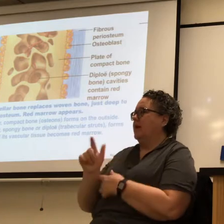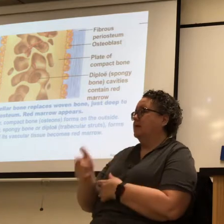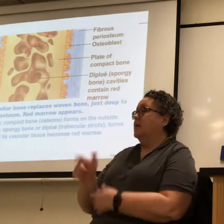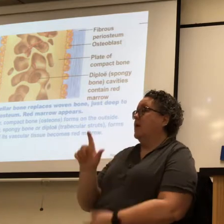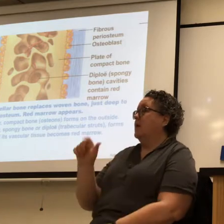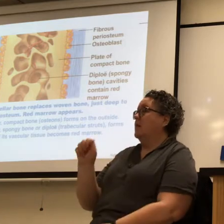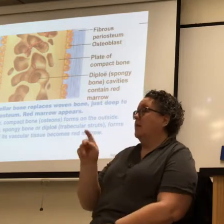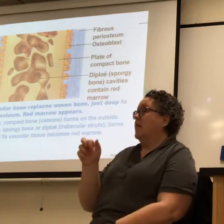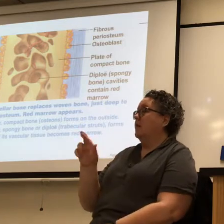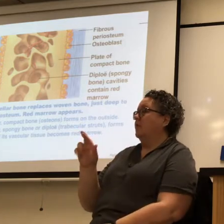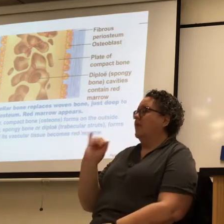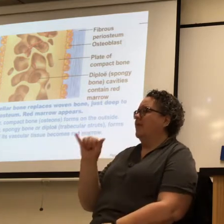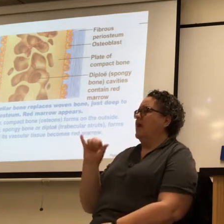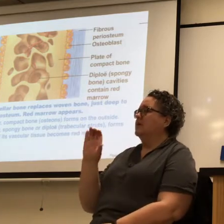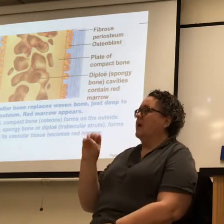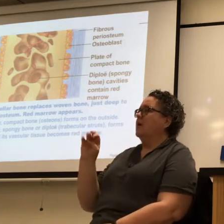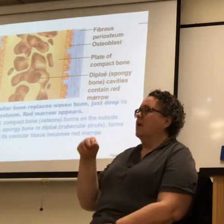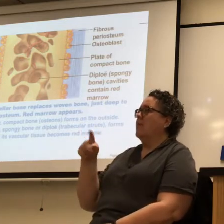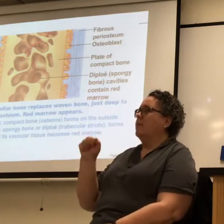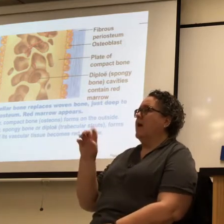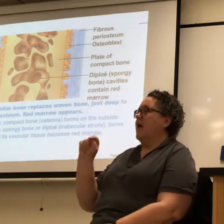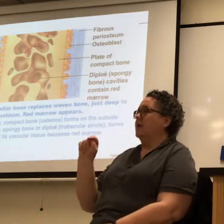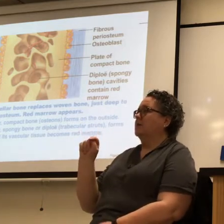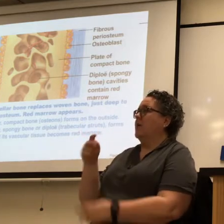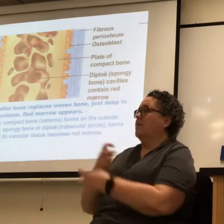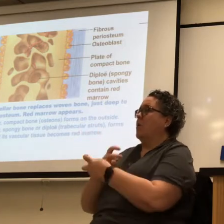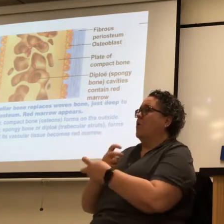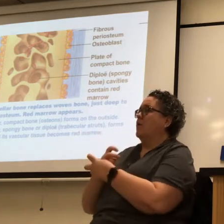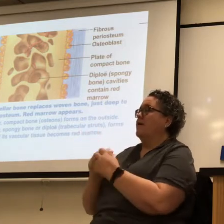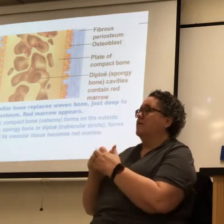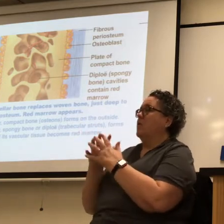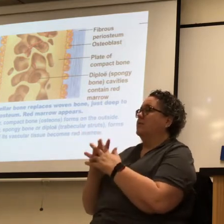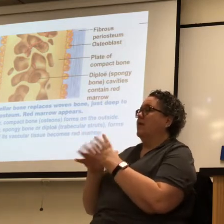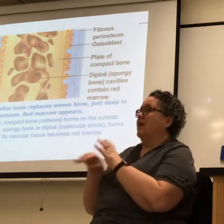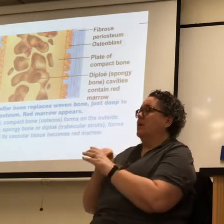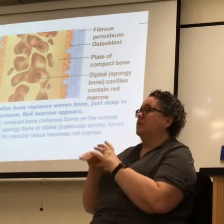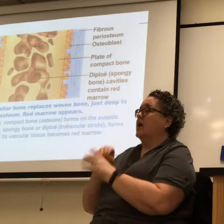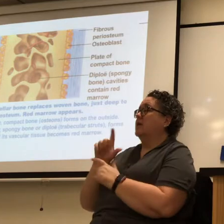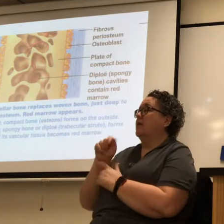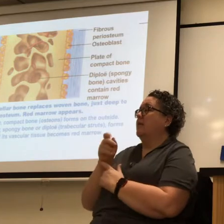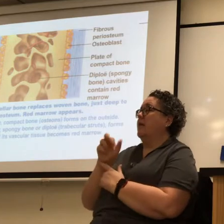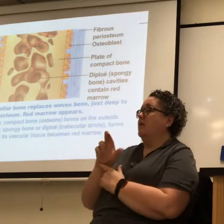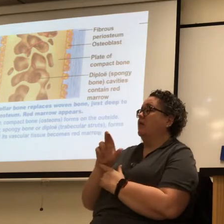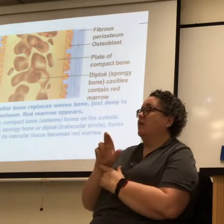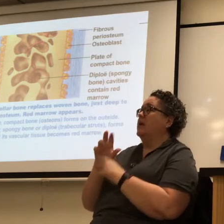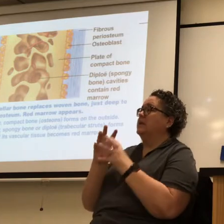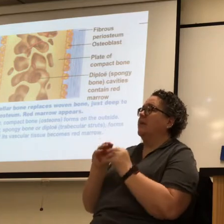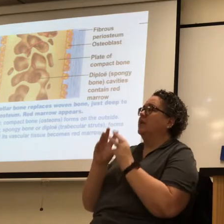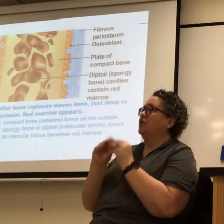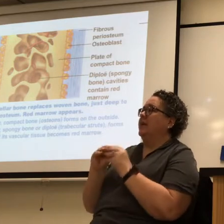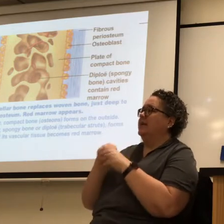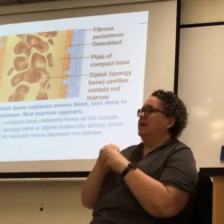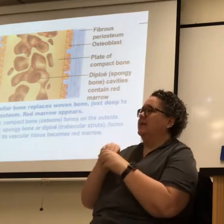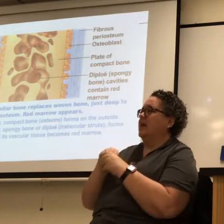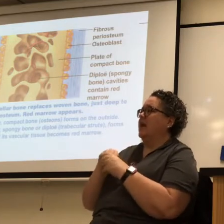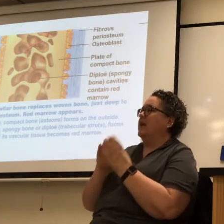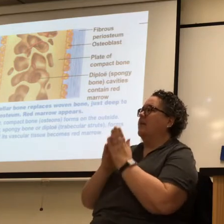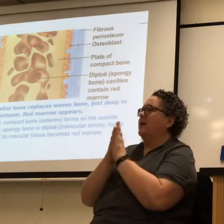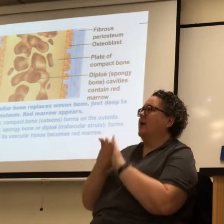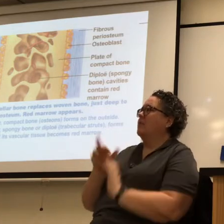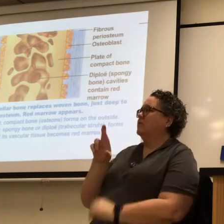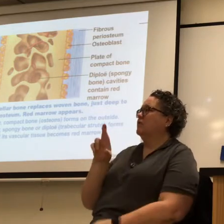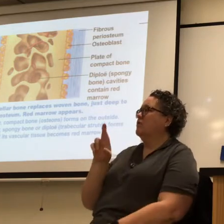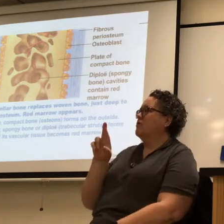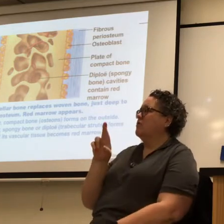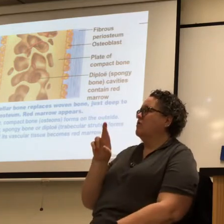Lamellar compact bone forms on the outside. Lamellar spongy bone forms on the inside and becomes red marrow.